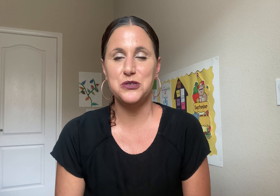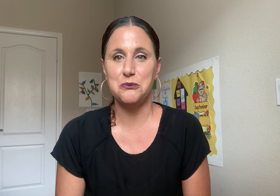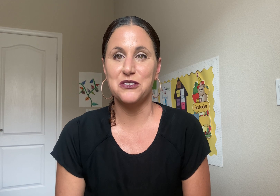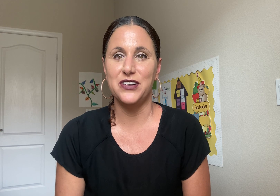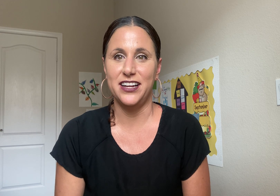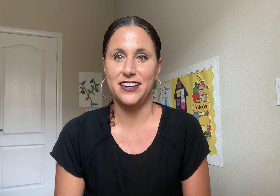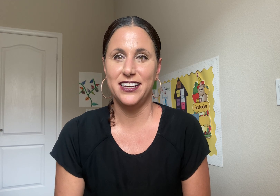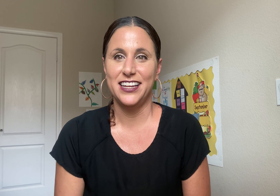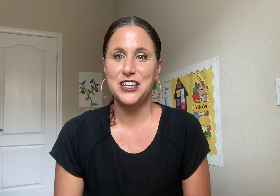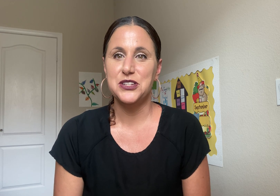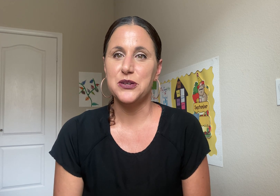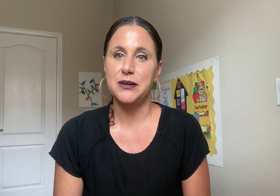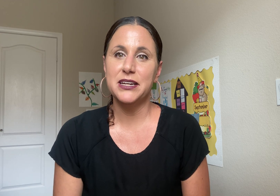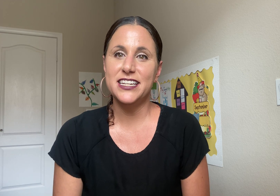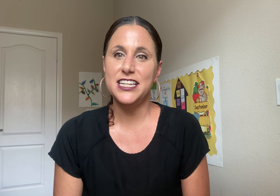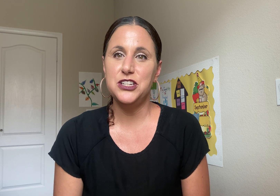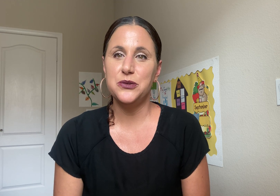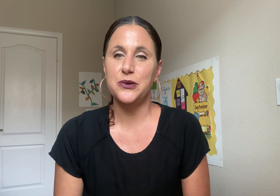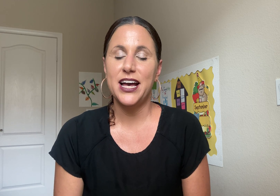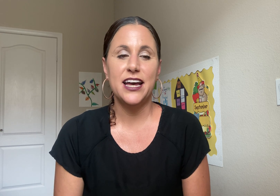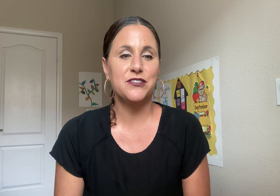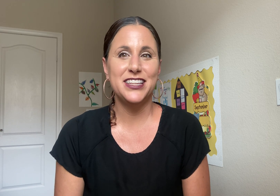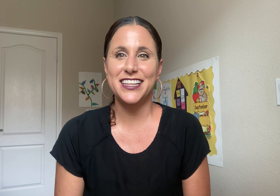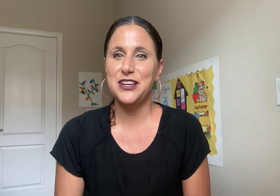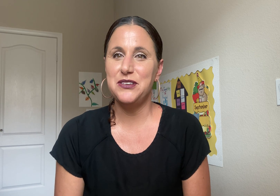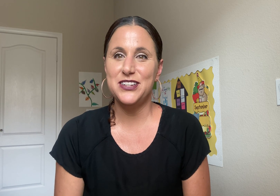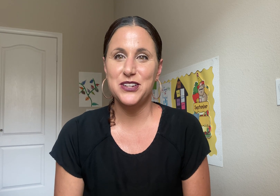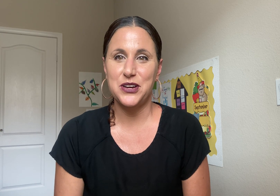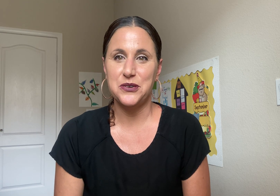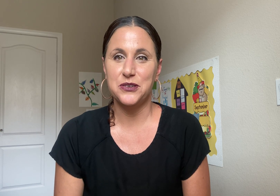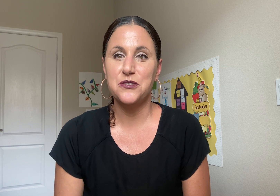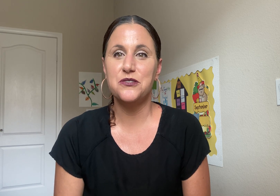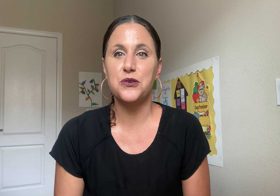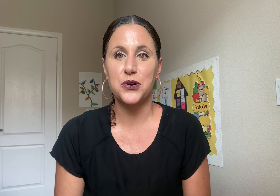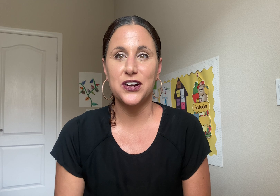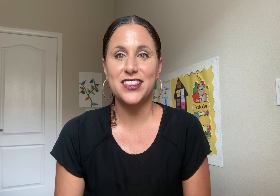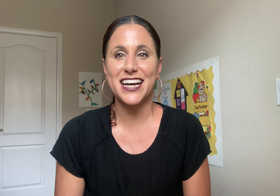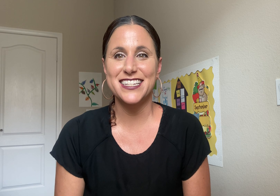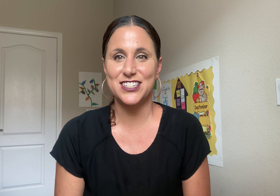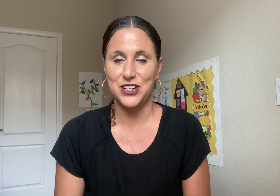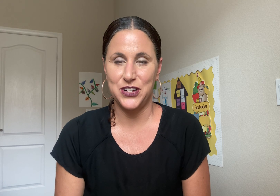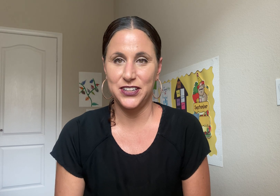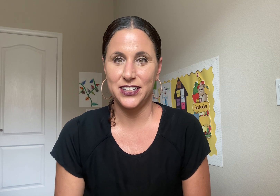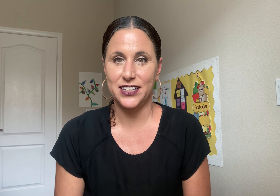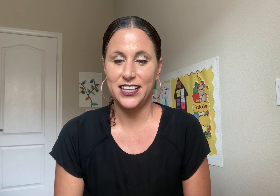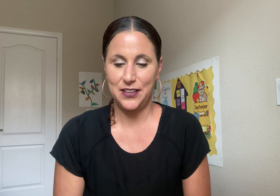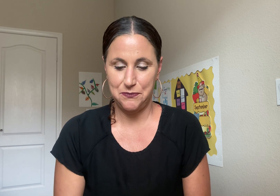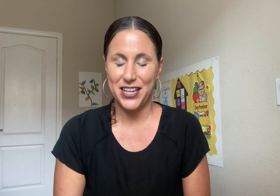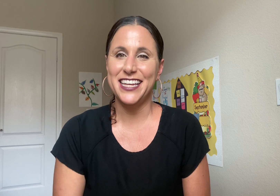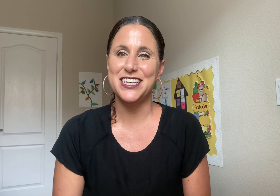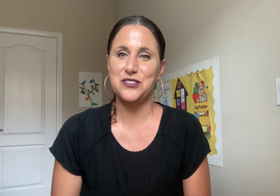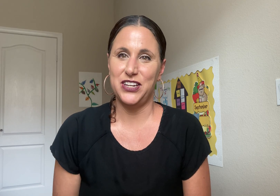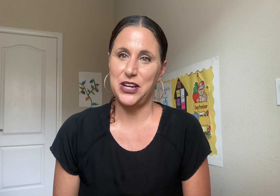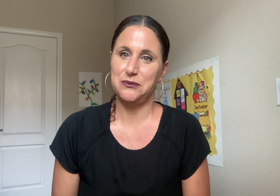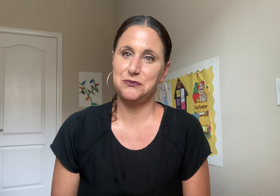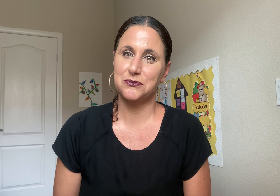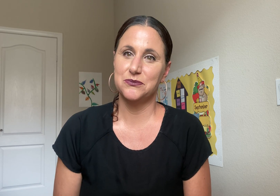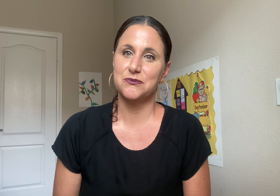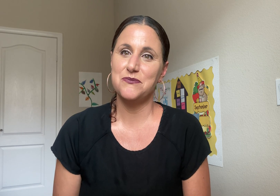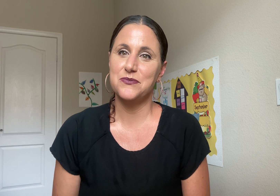super fun. So I'm going to teach you everything that you need to know for that song in this video.